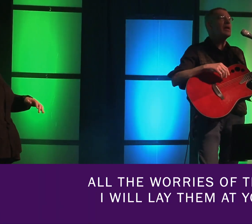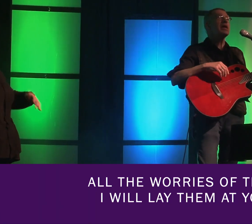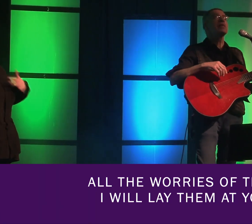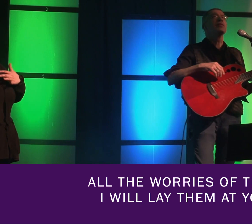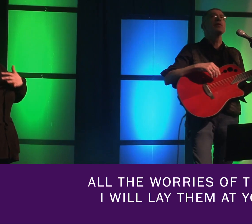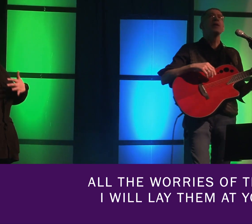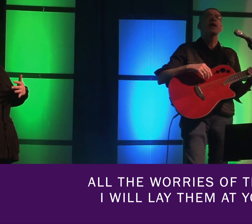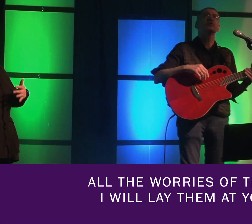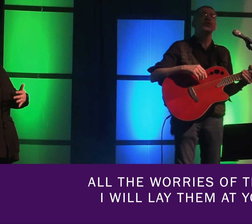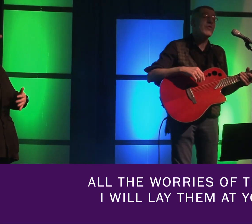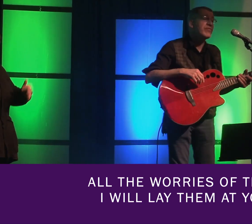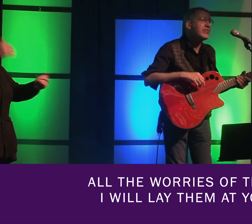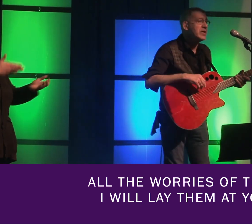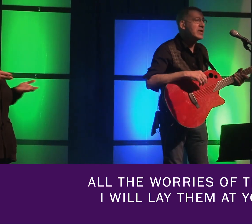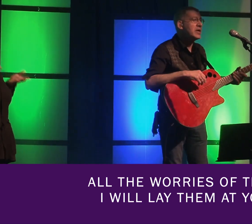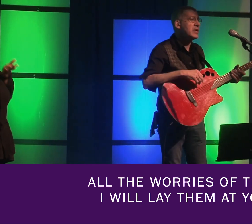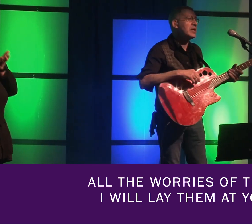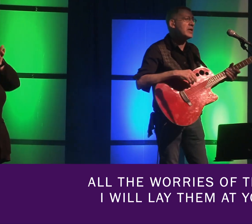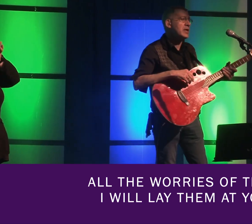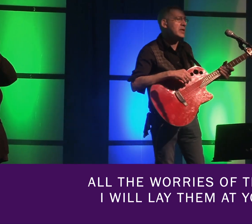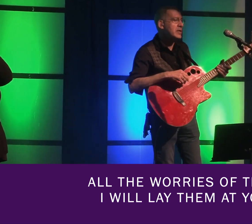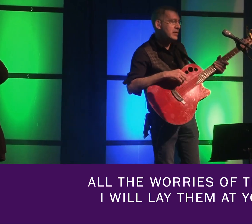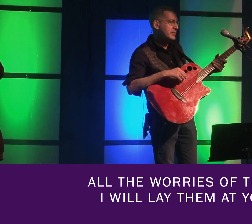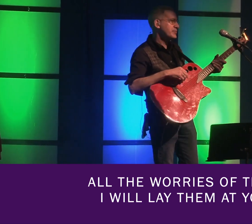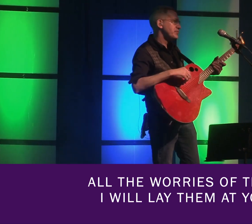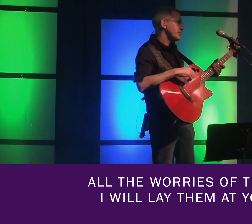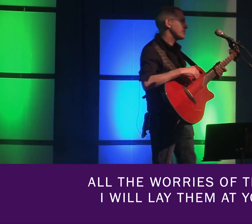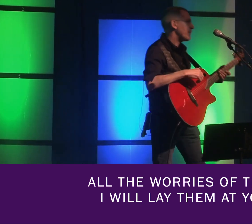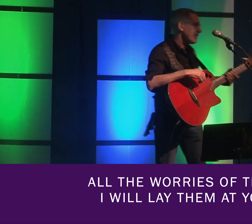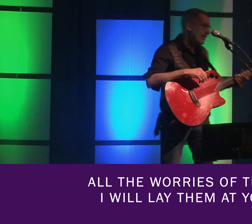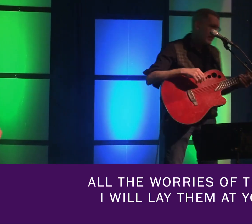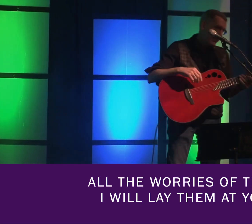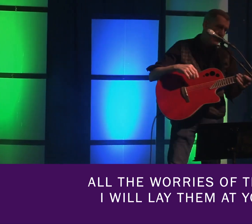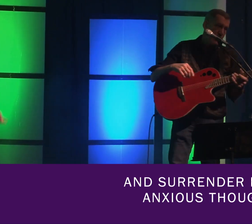I will lay them at your feet.